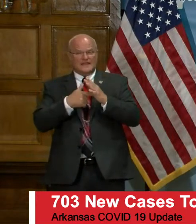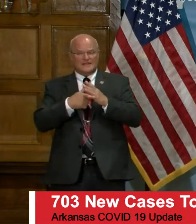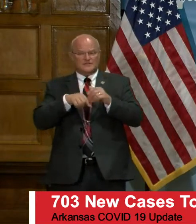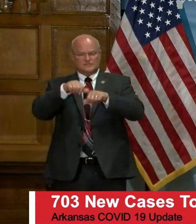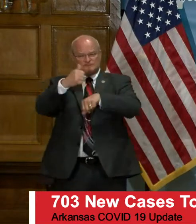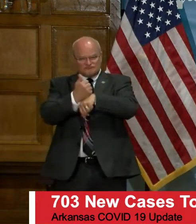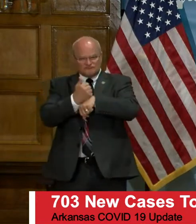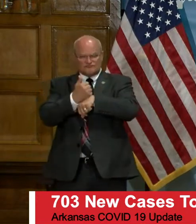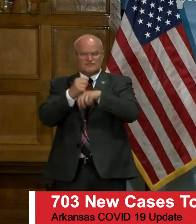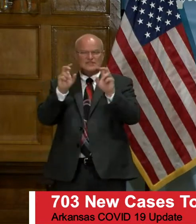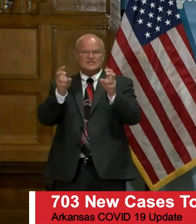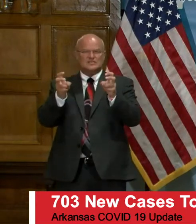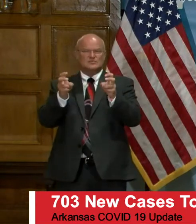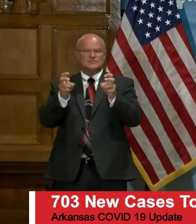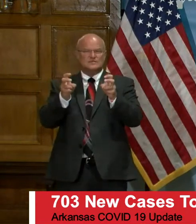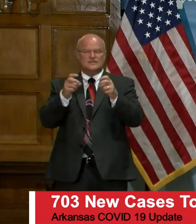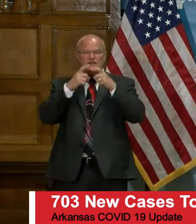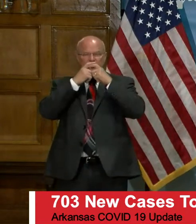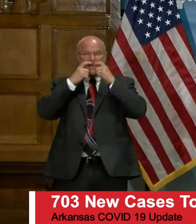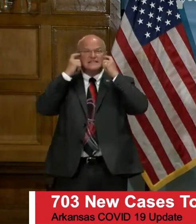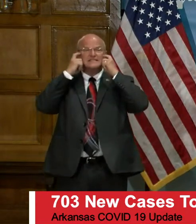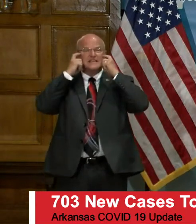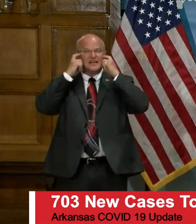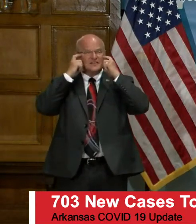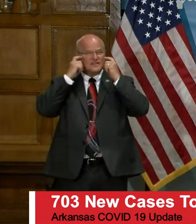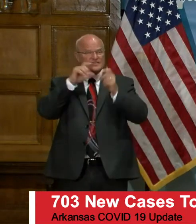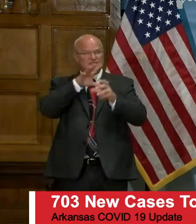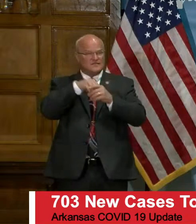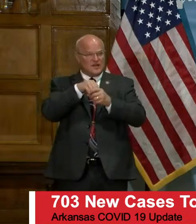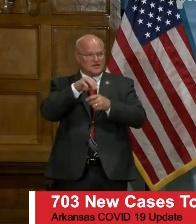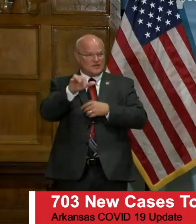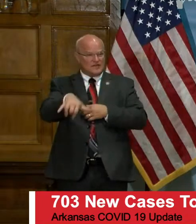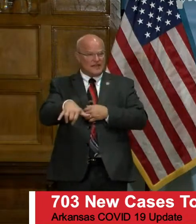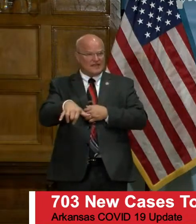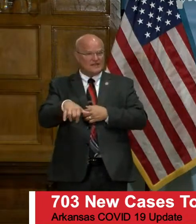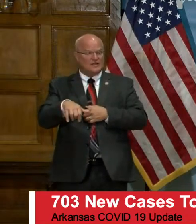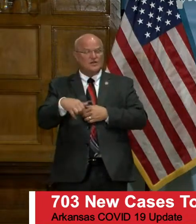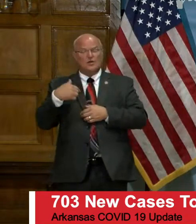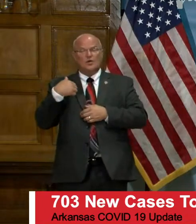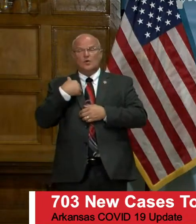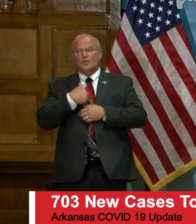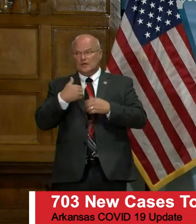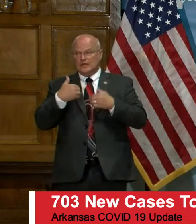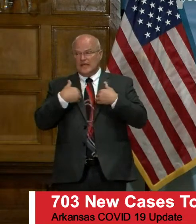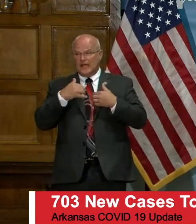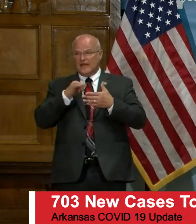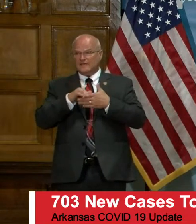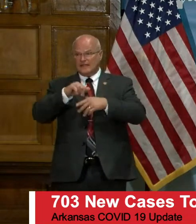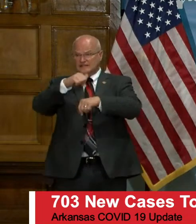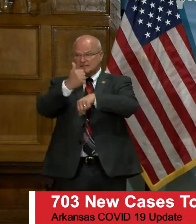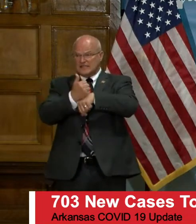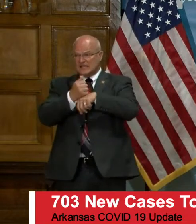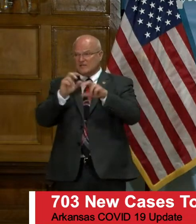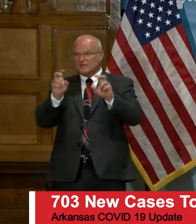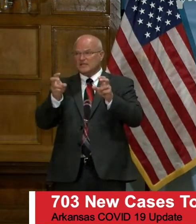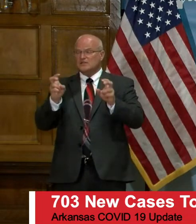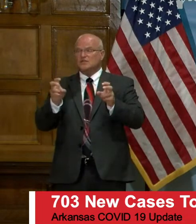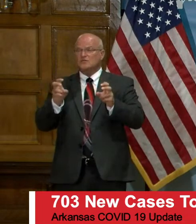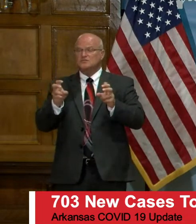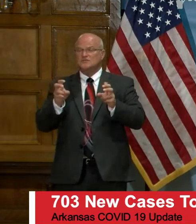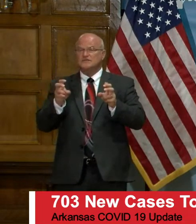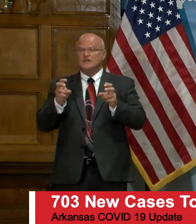put into place in terms of face coverings being a part of it. You know, we do have that in place in terms